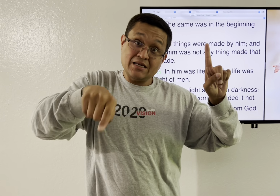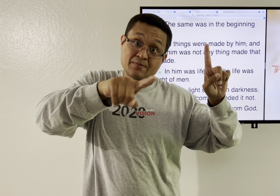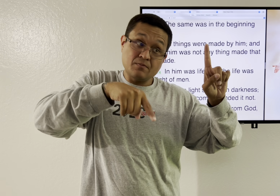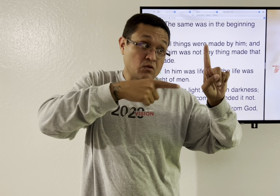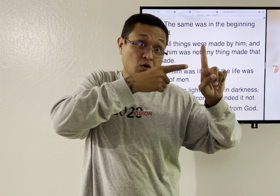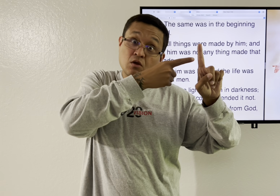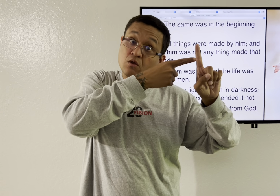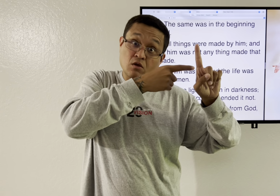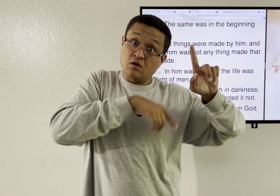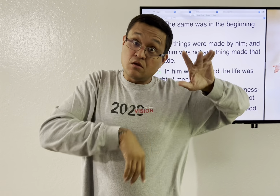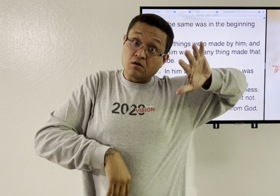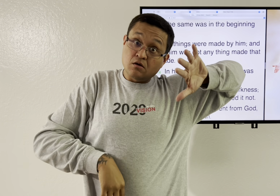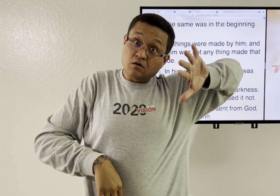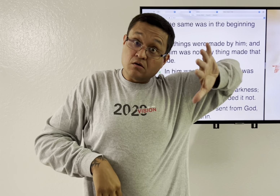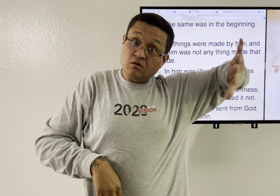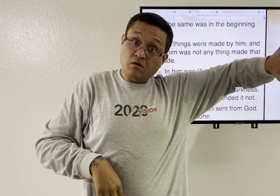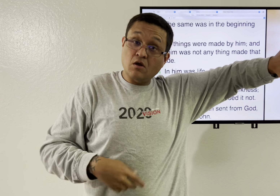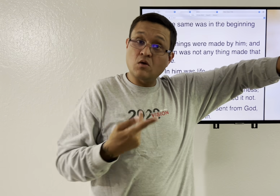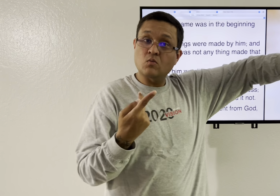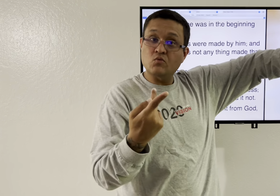We're alive by Him.